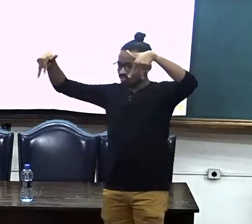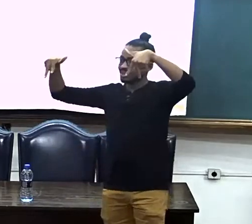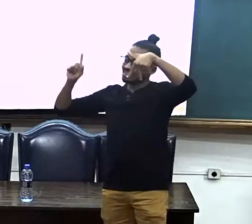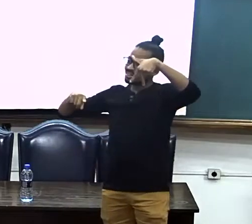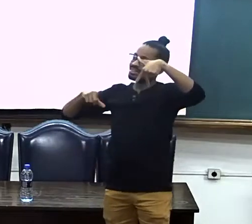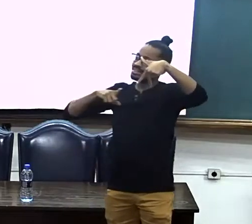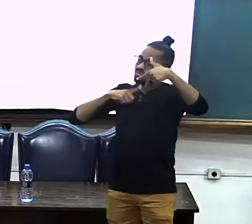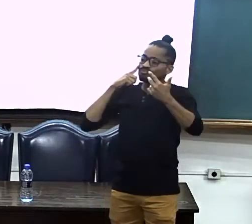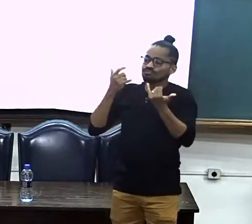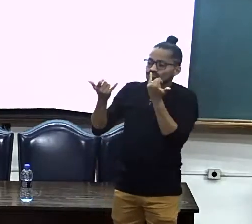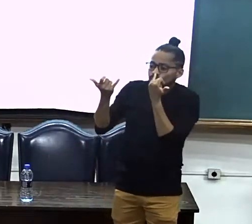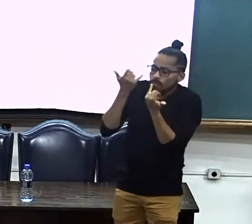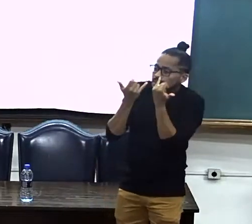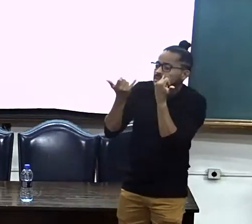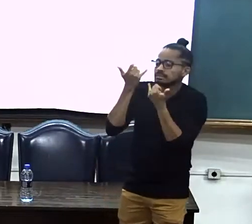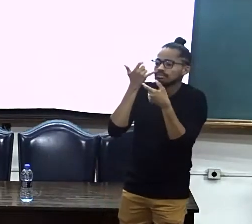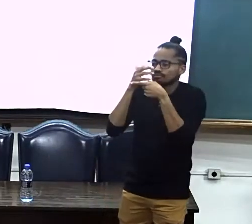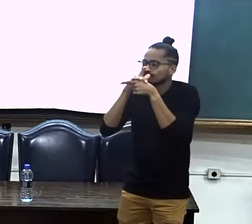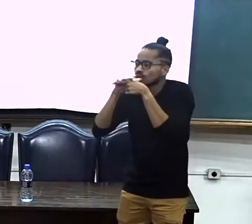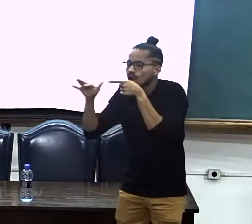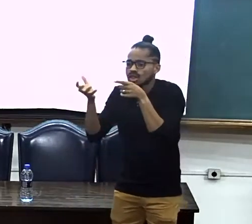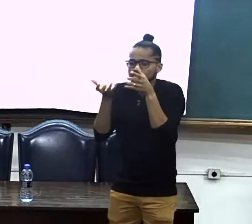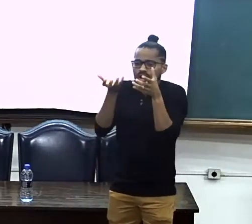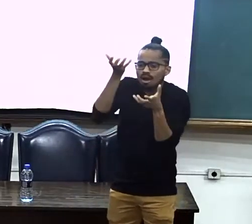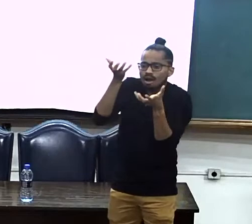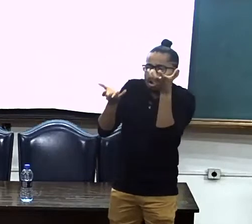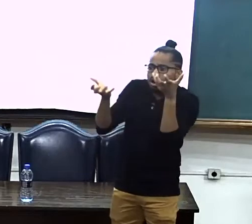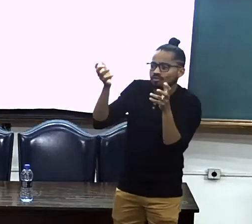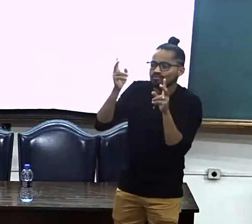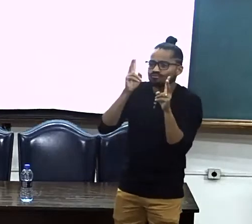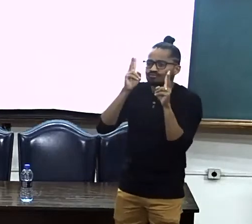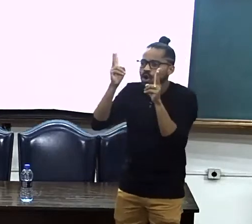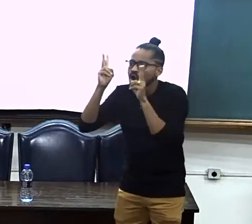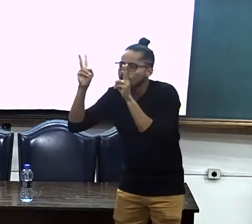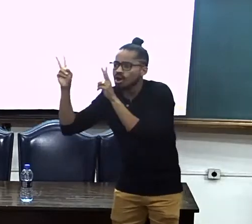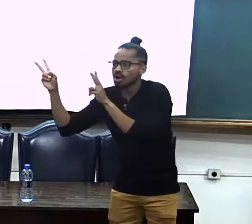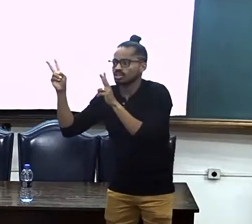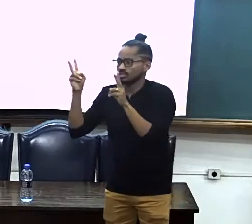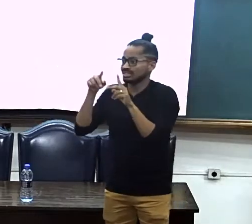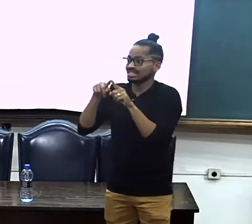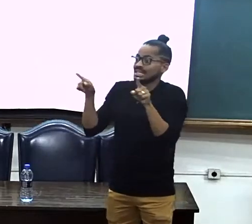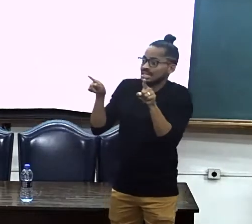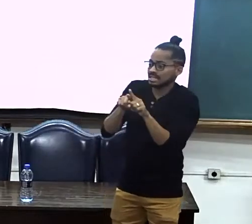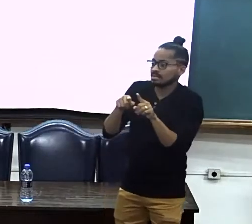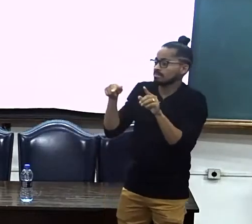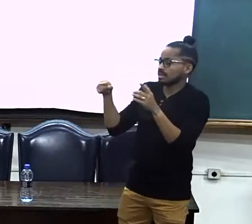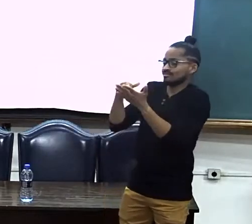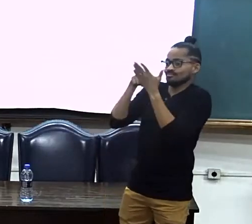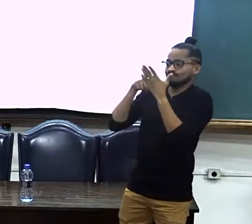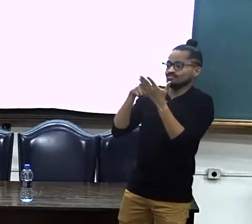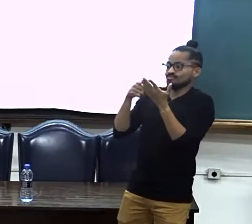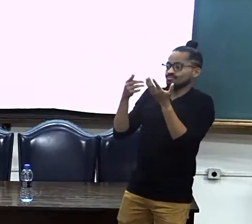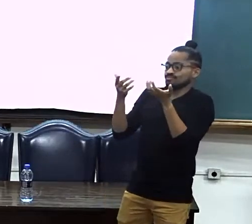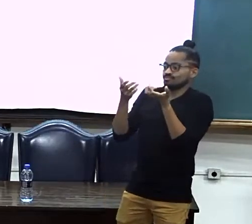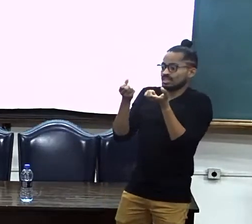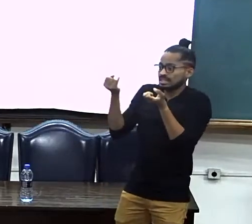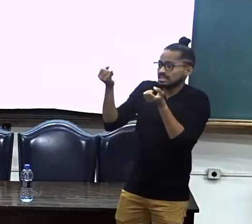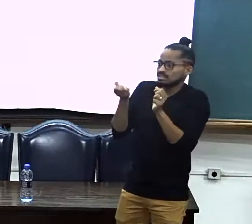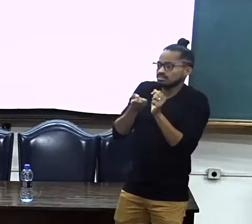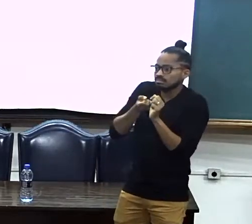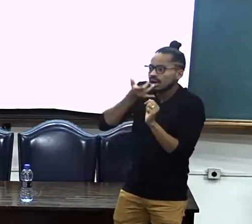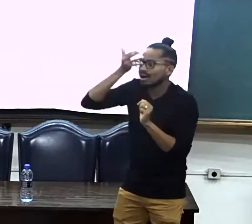about phonology, also information about how fast, the speed, information